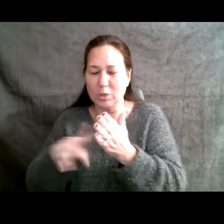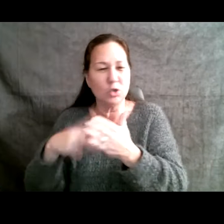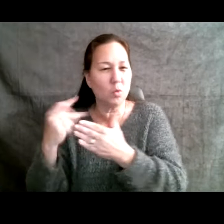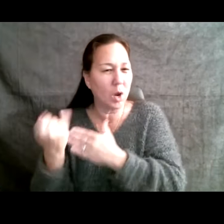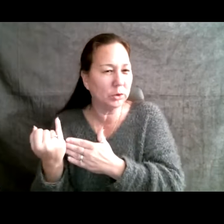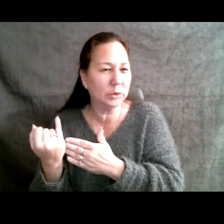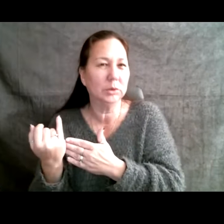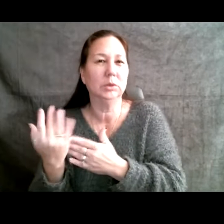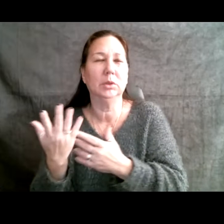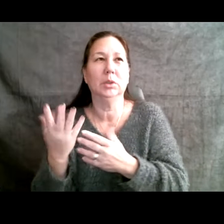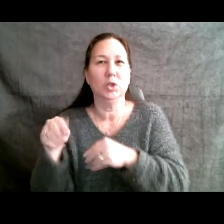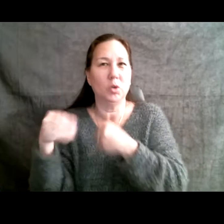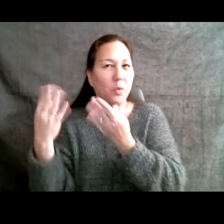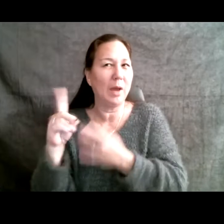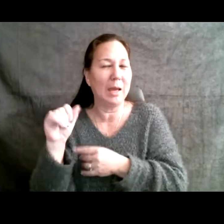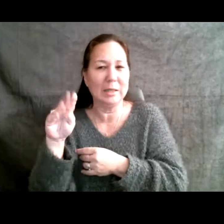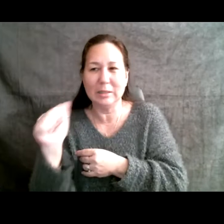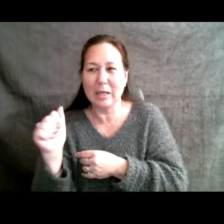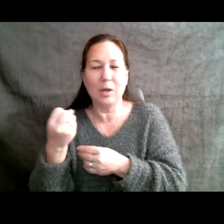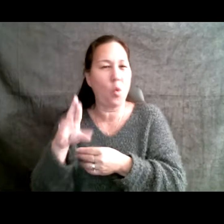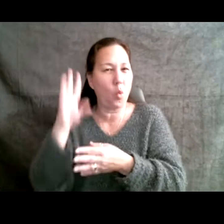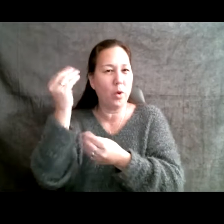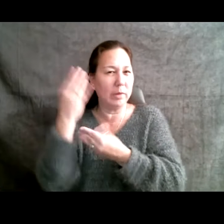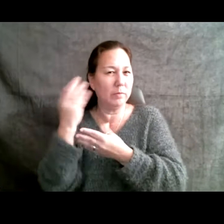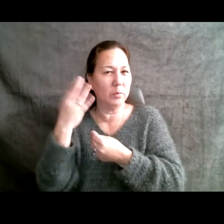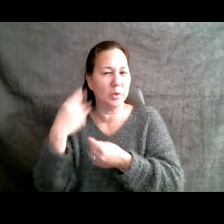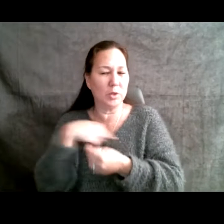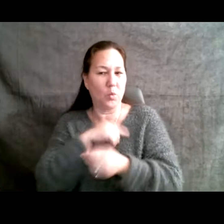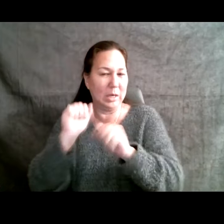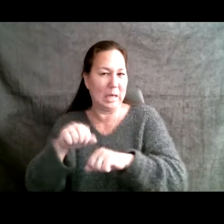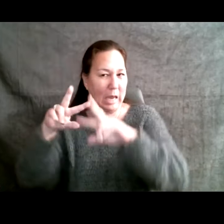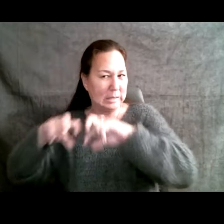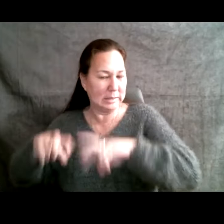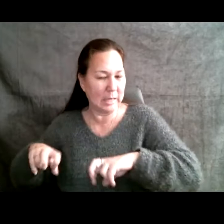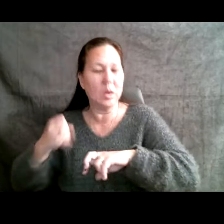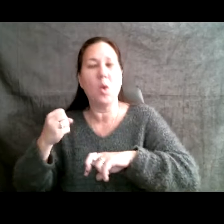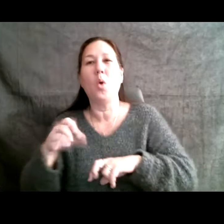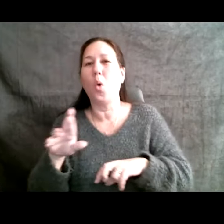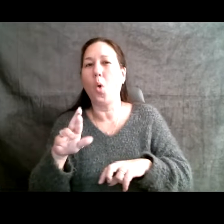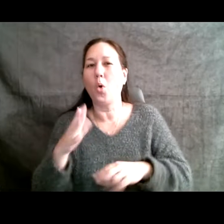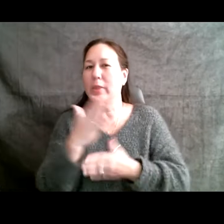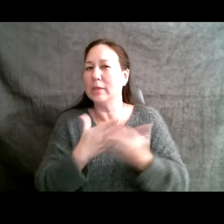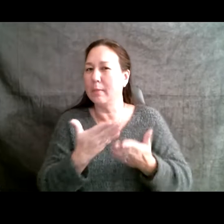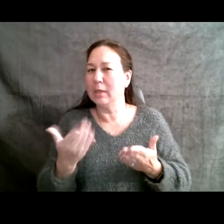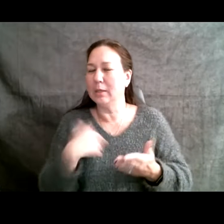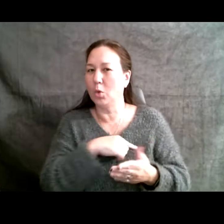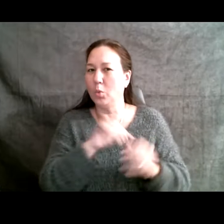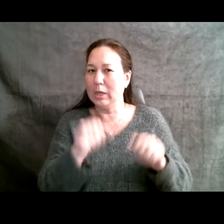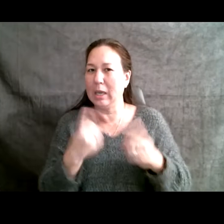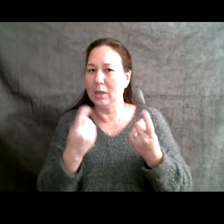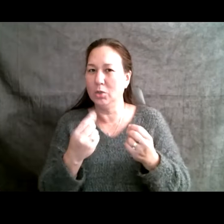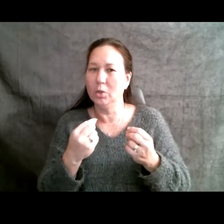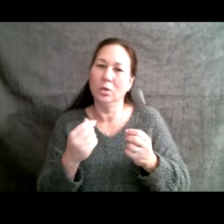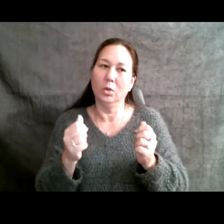the data or information that we need to kind of assess it, or if that's something that we could do through some kind of a group